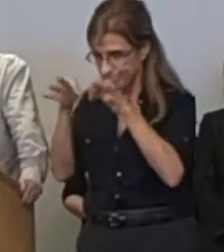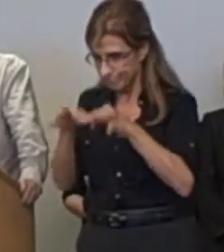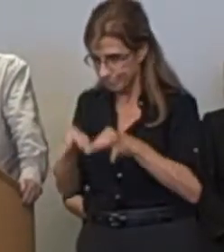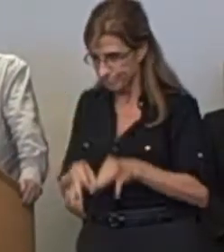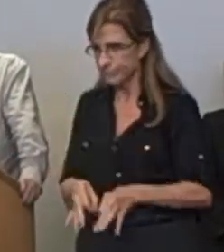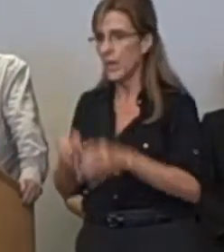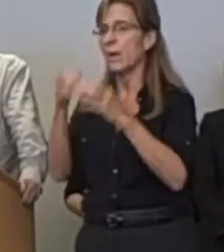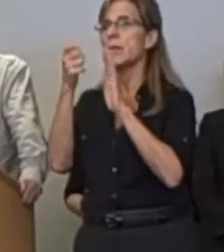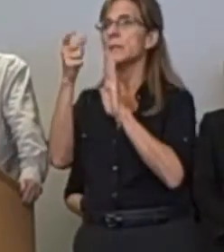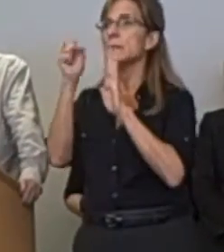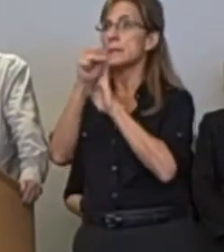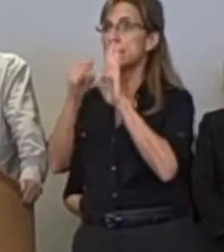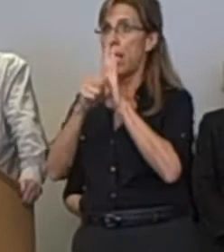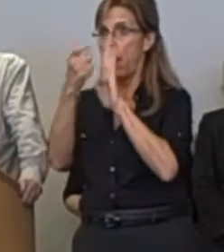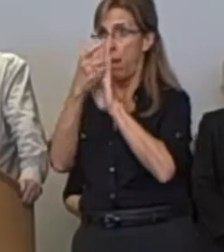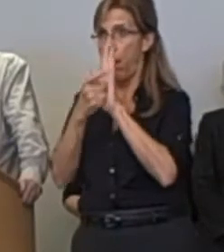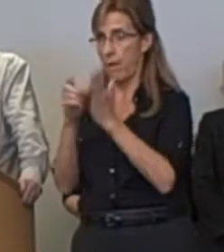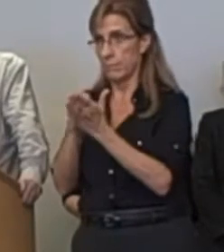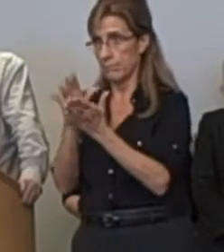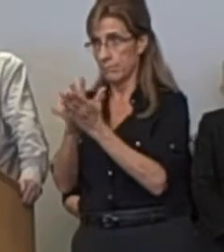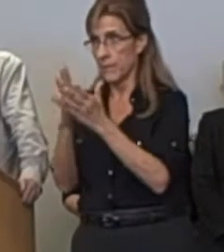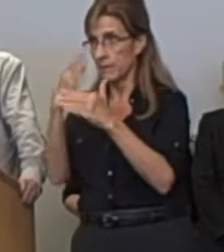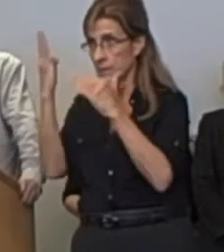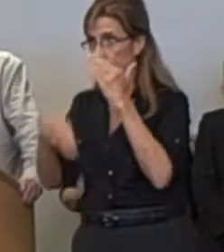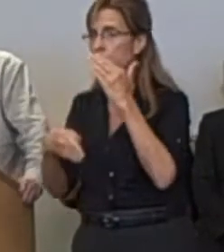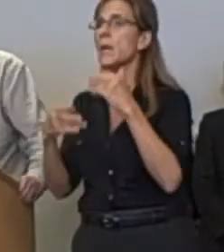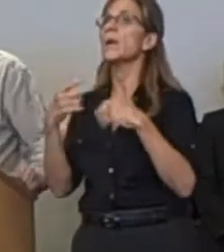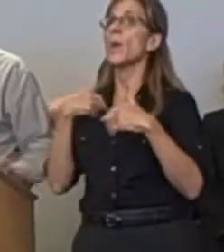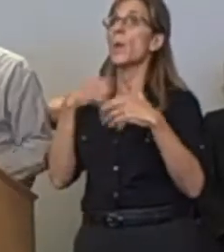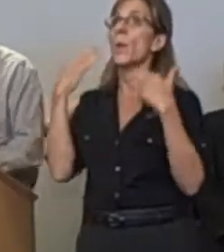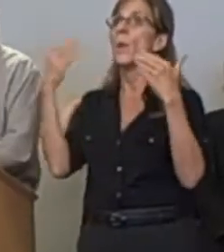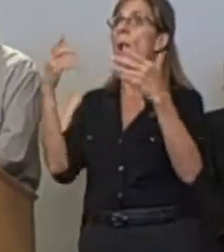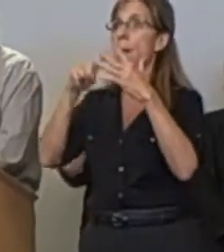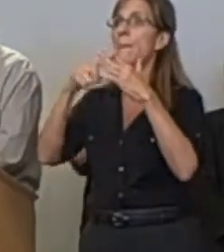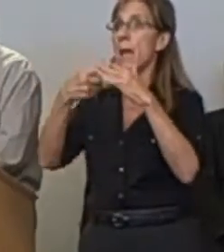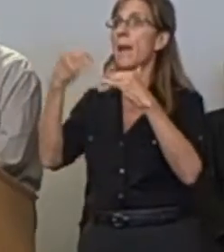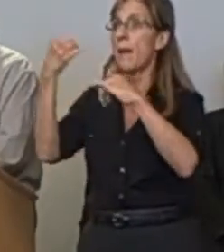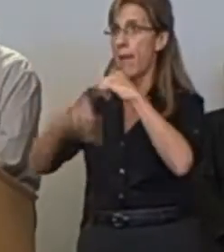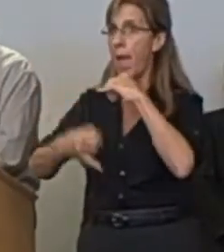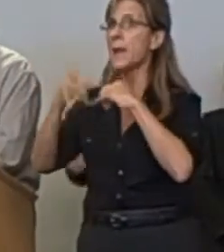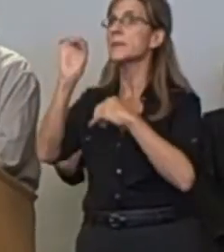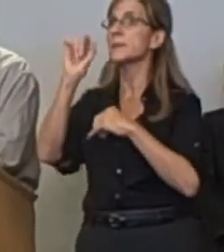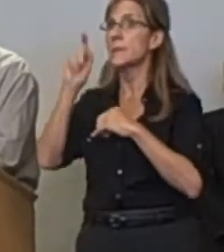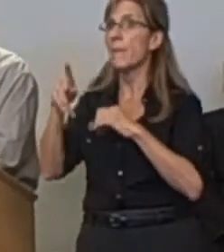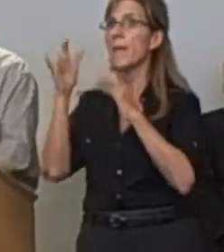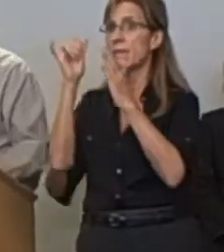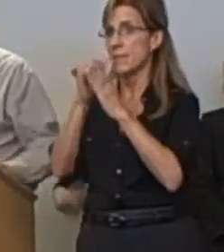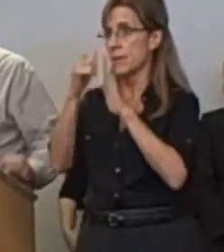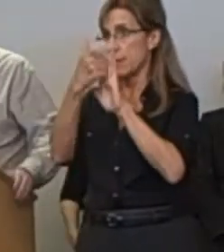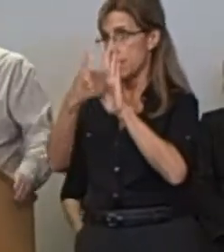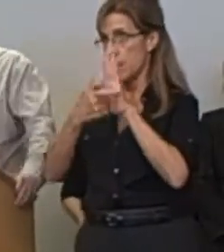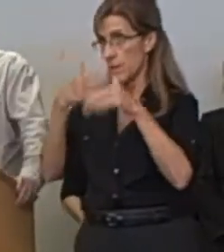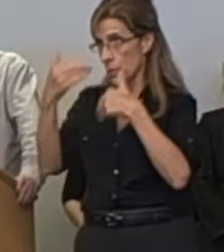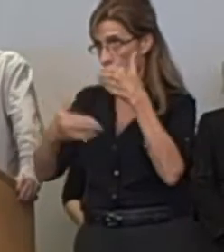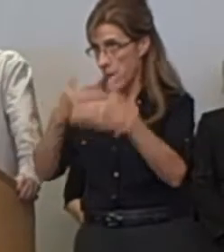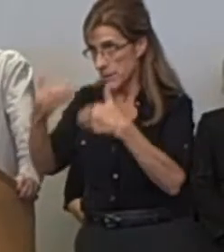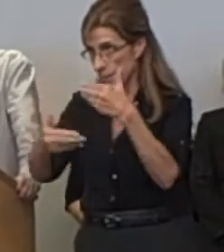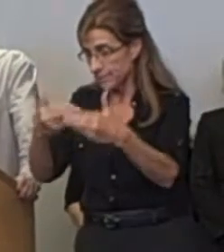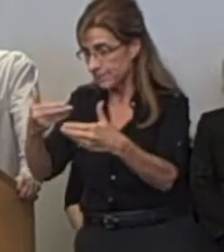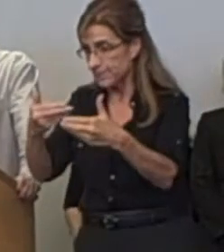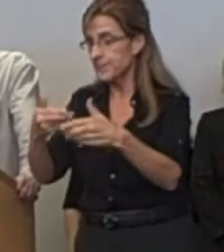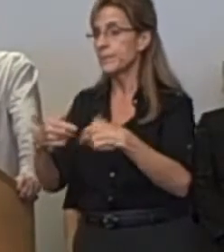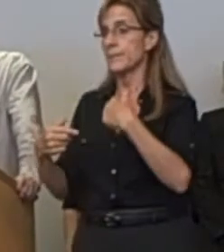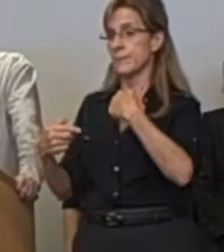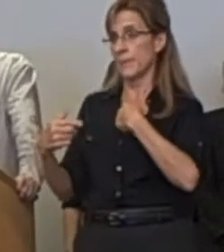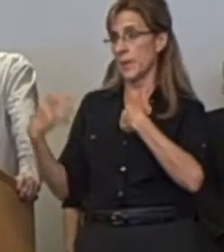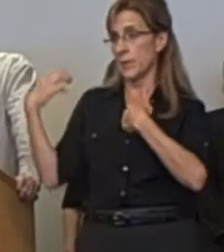law has been concluded. We're about to begin the last step in this legal process. As chair